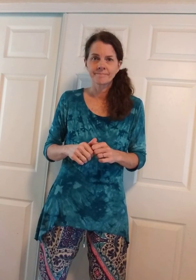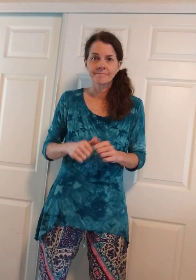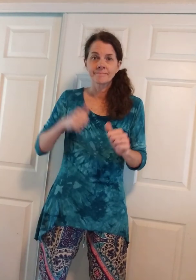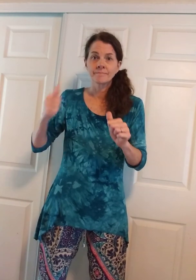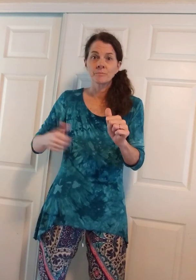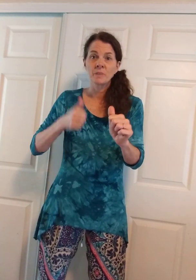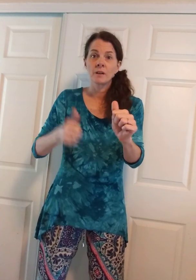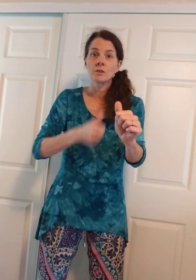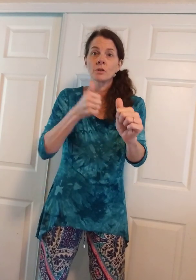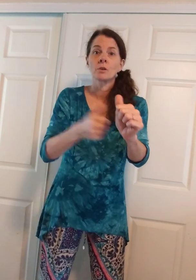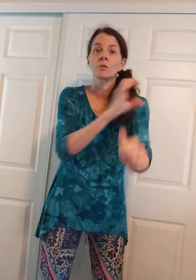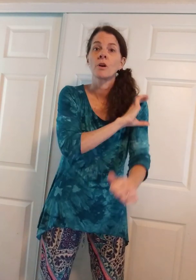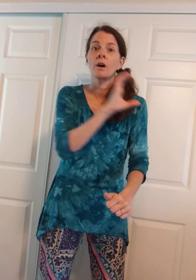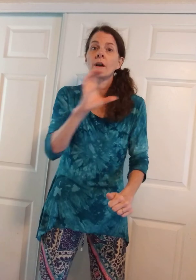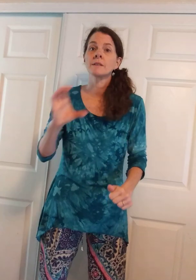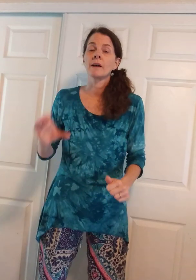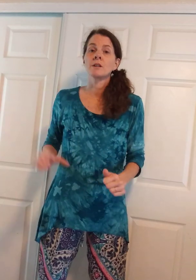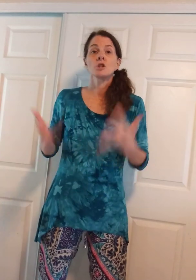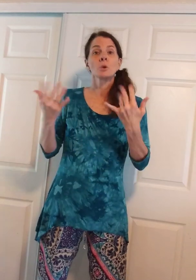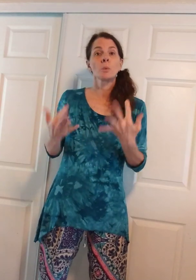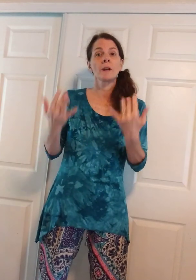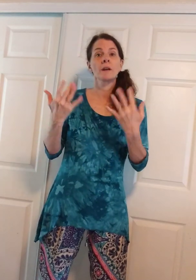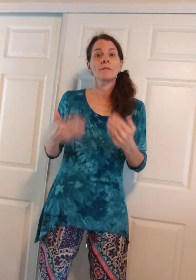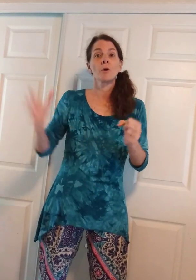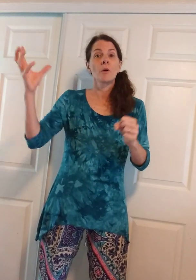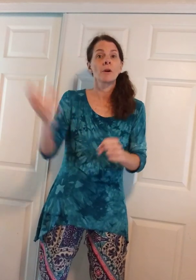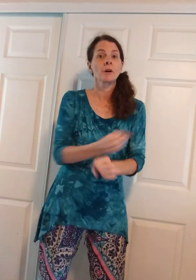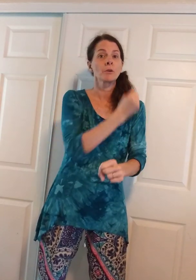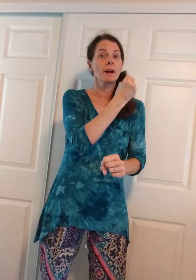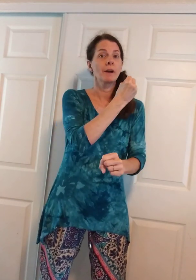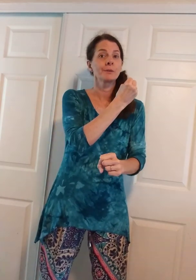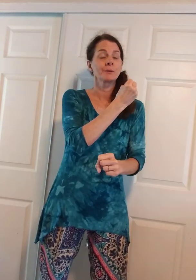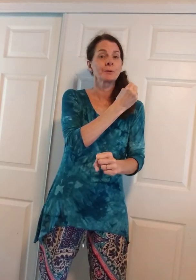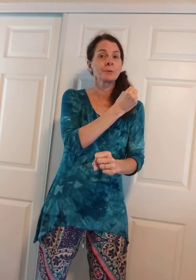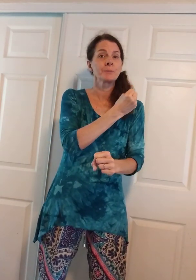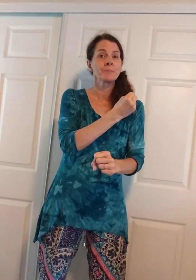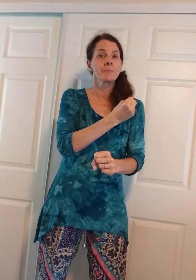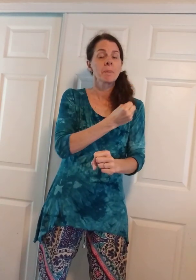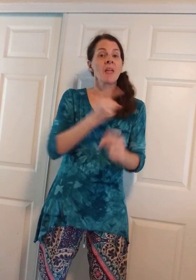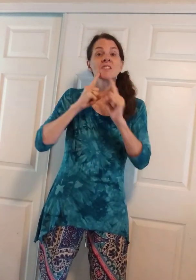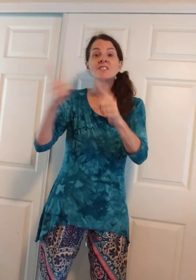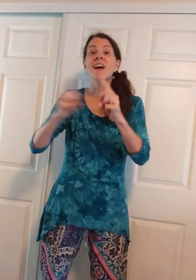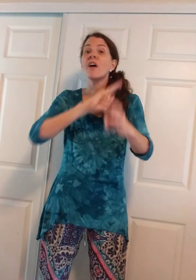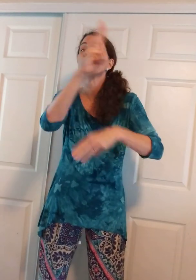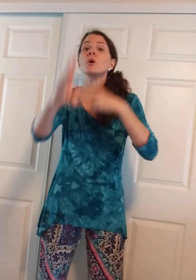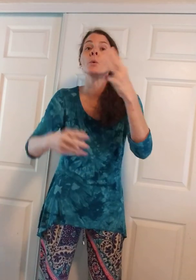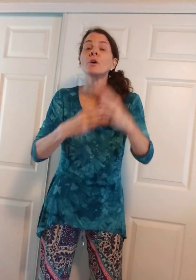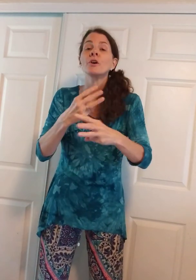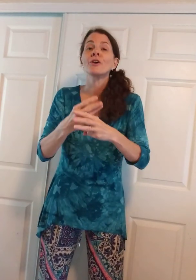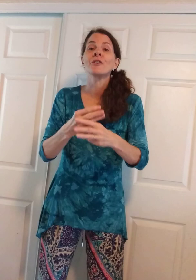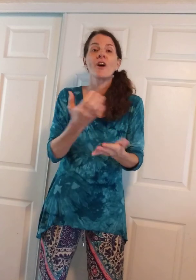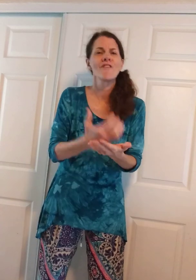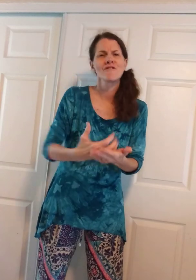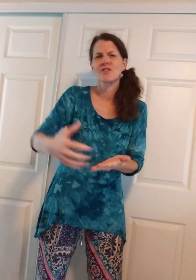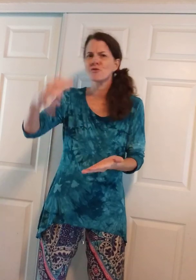And you cross as you wait for the crown Tell the world of the